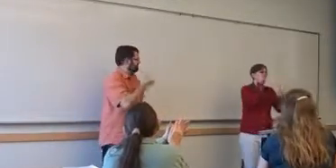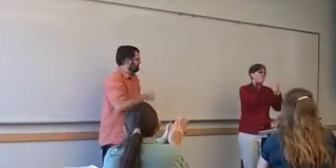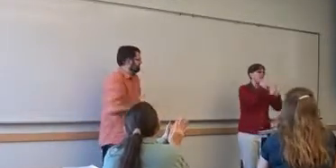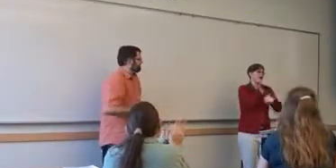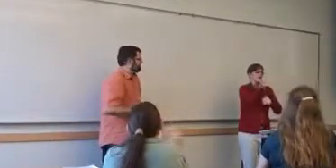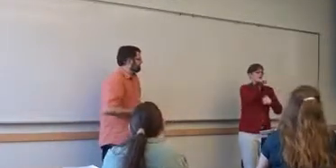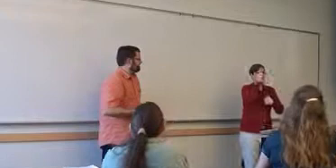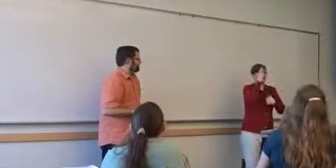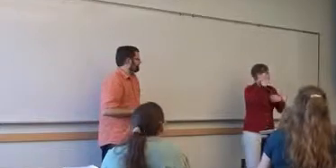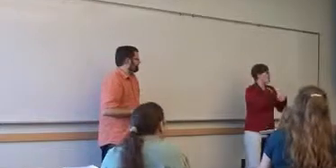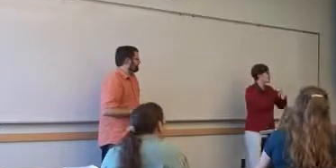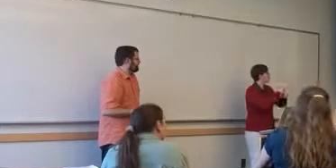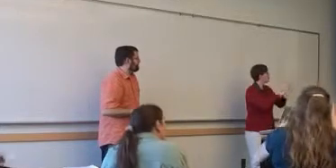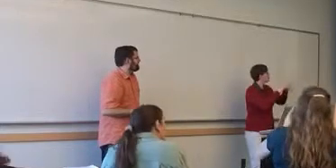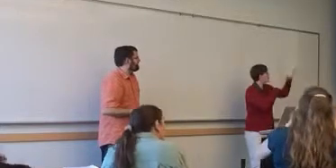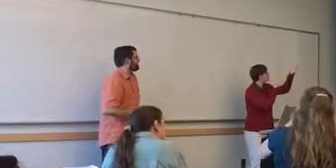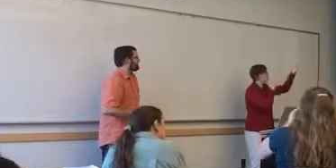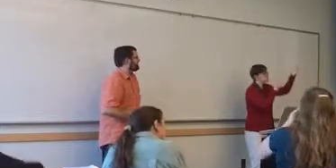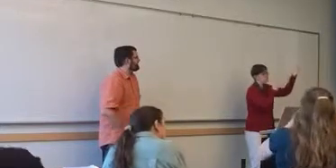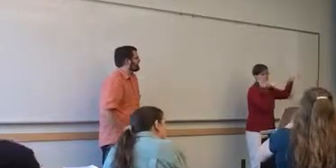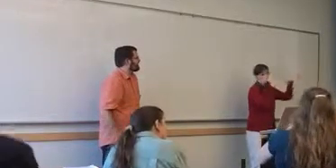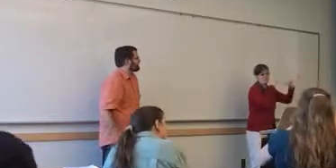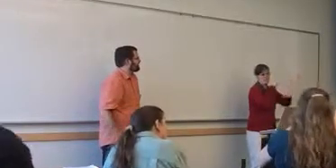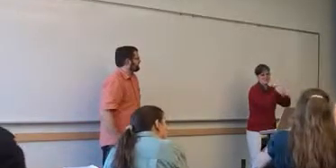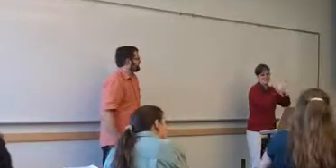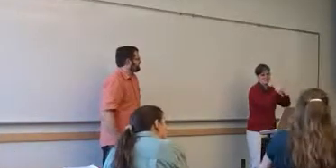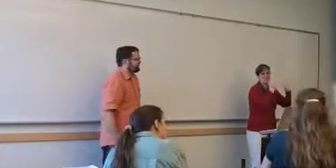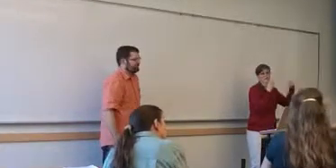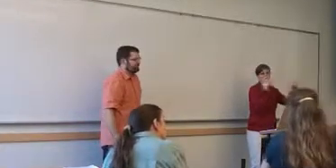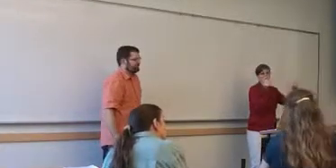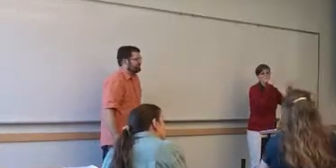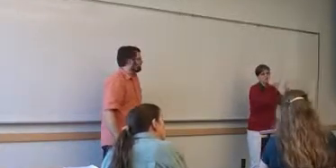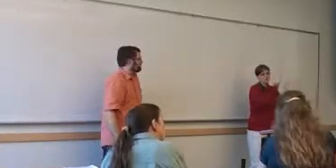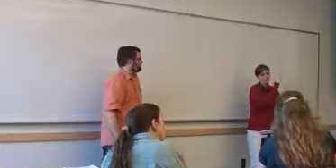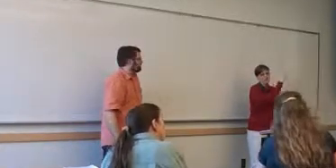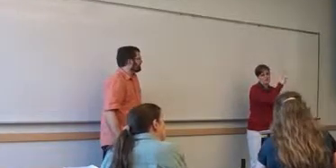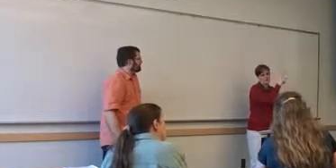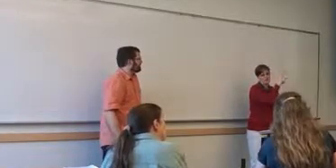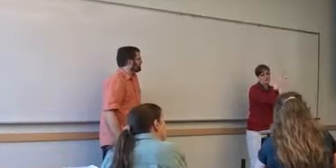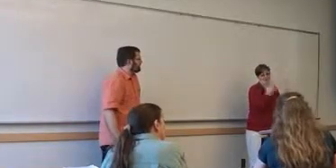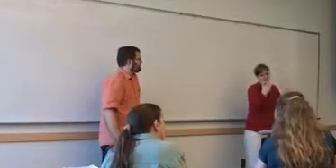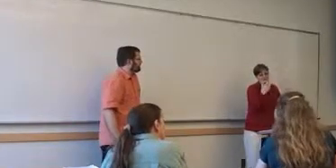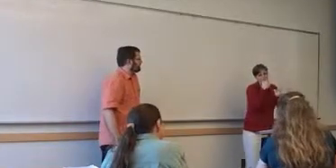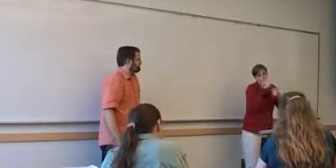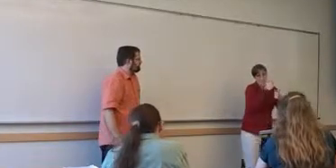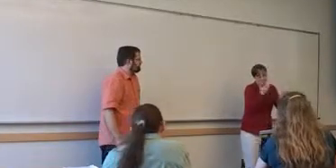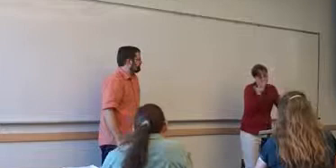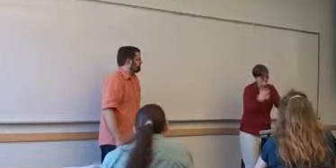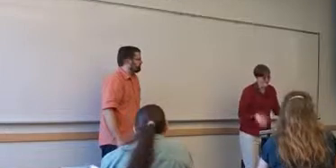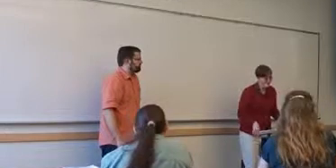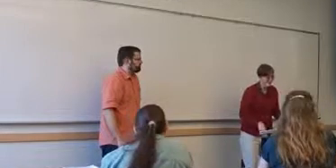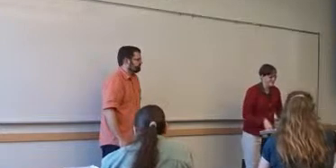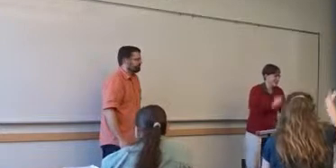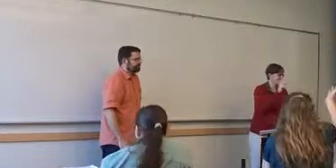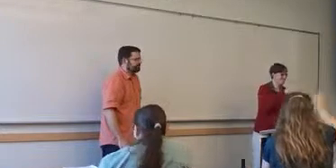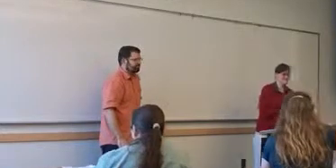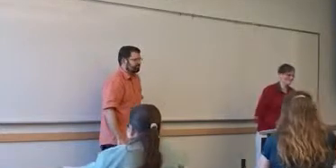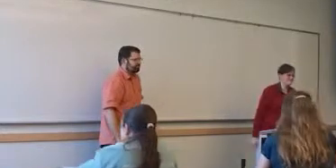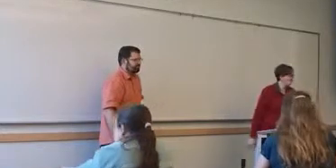And if you're interested, as I said earlier, I love history. There's actually a Utah Deaf History website. If you're interested, you can look at it